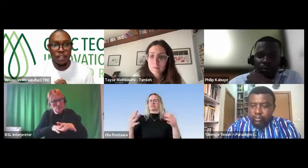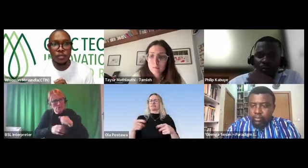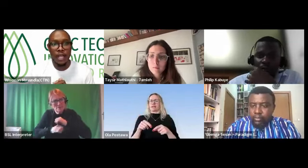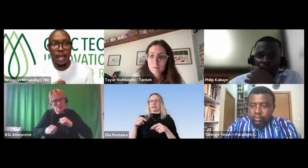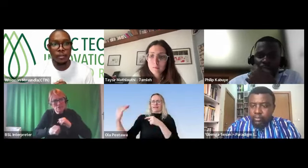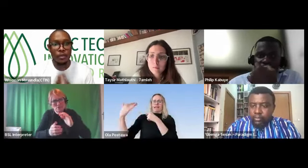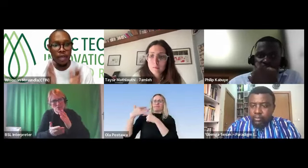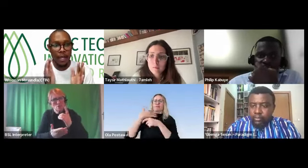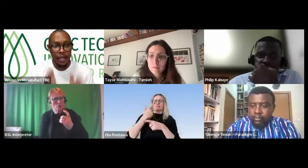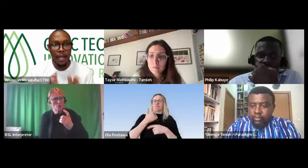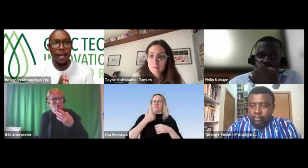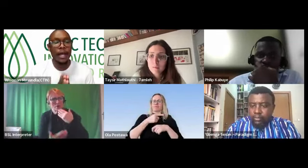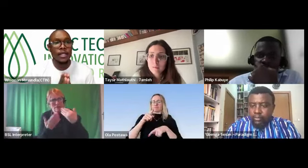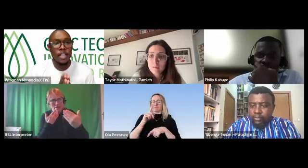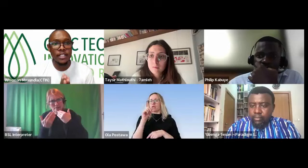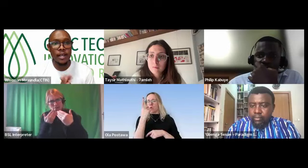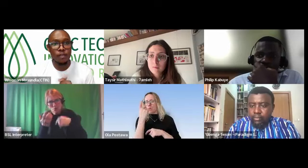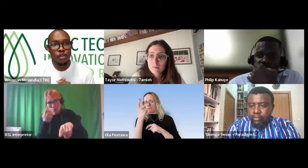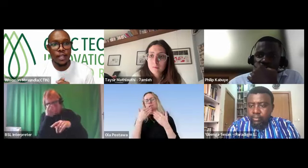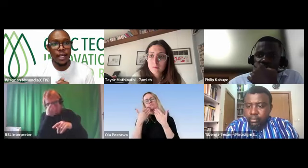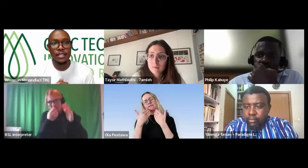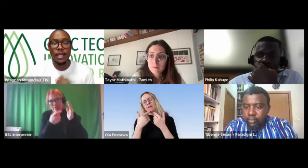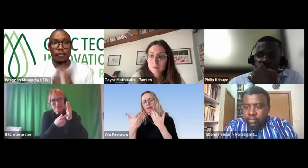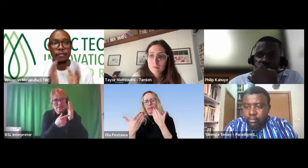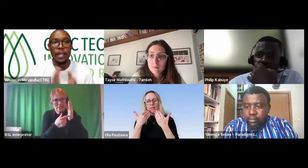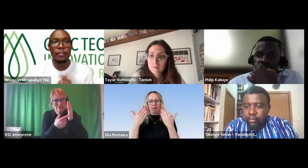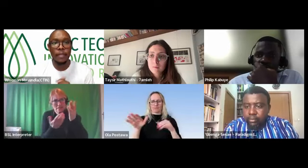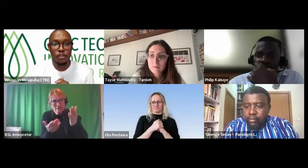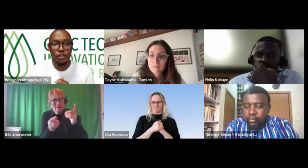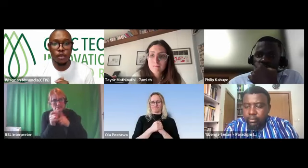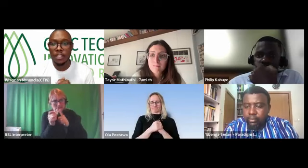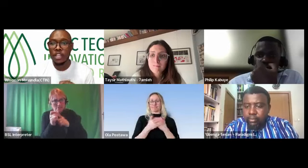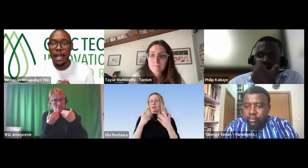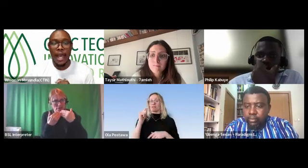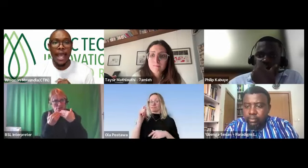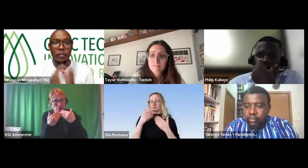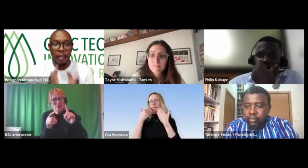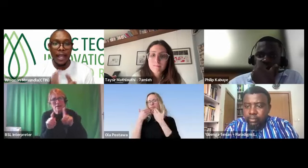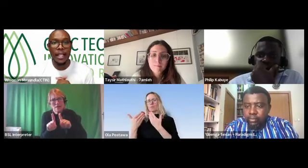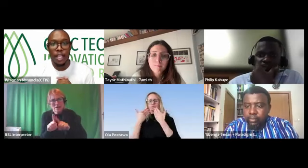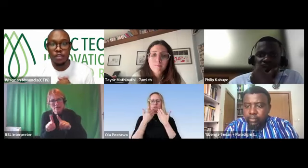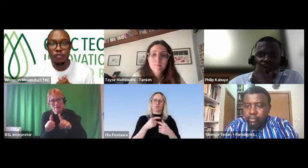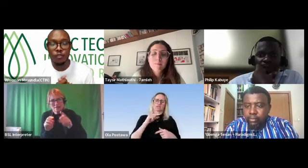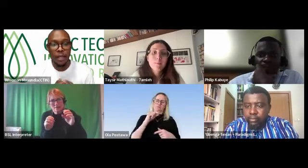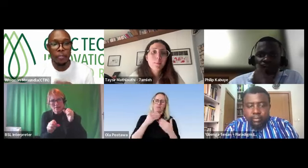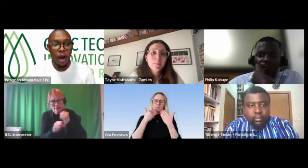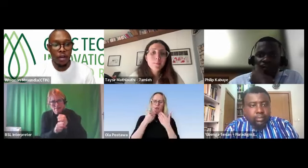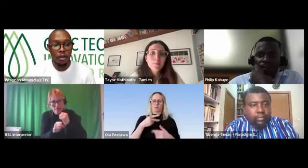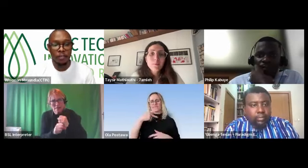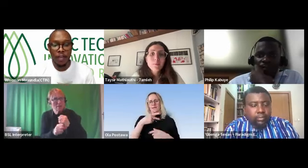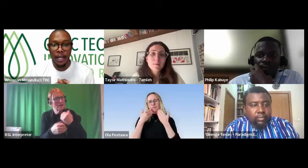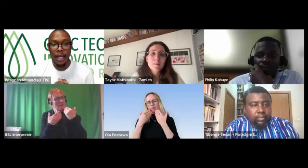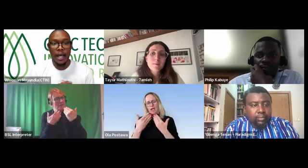just want to once more time to thank Taysir for joining us. Philip, thank you so much. And Gbenga, thank you for